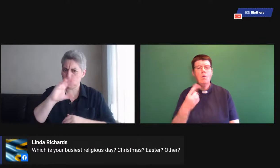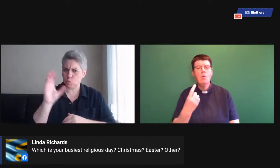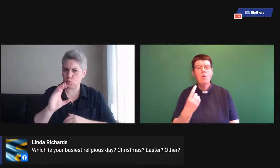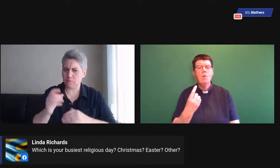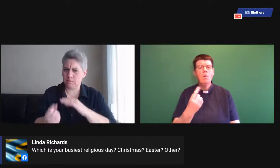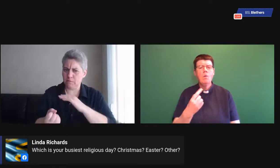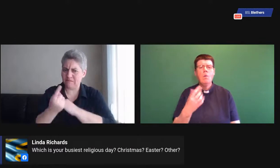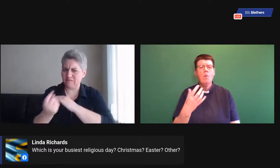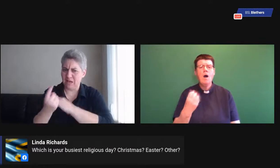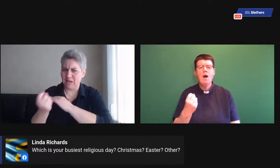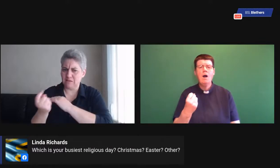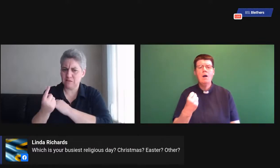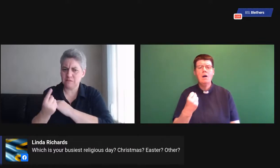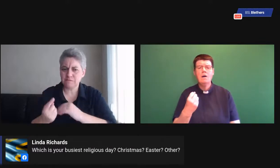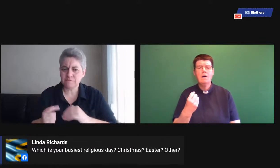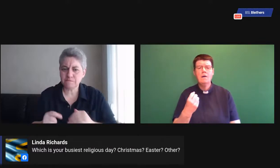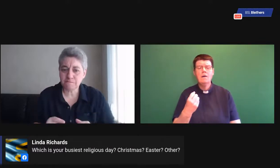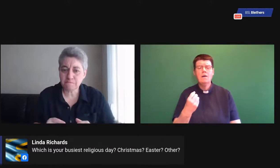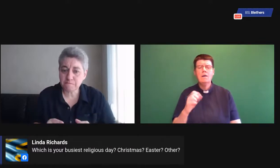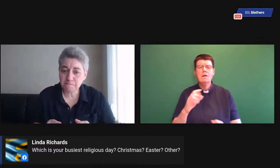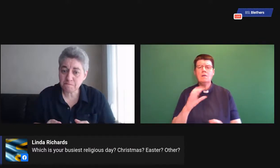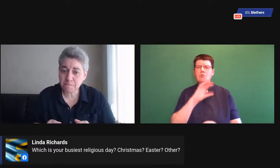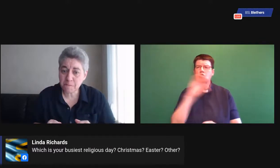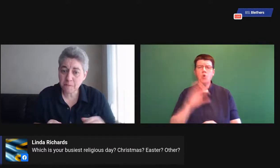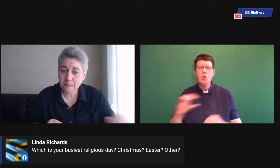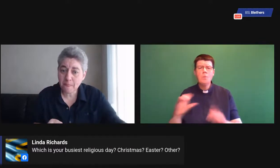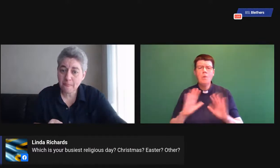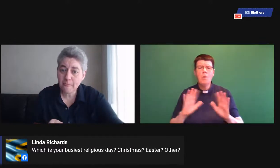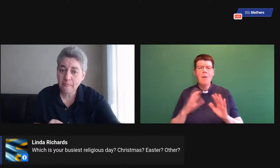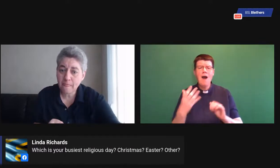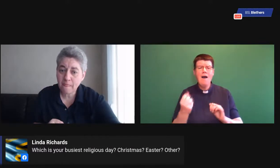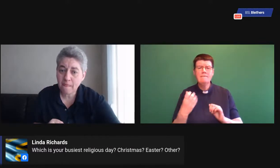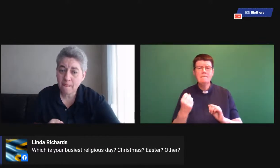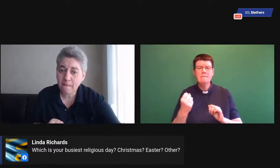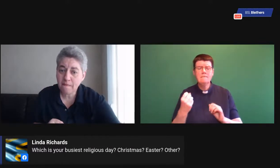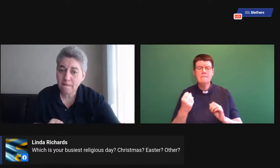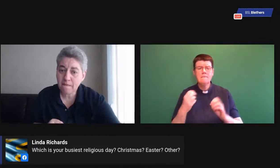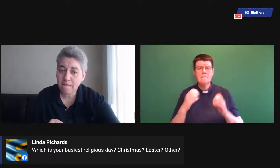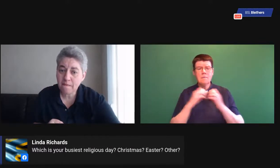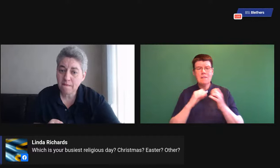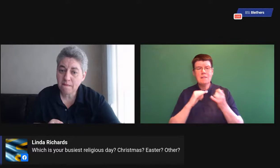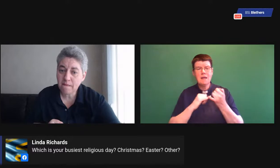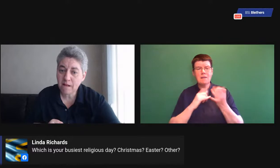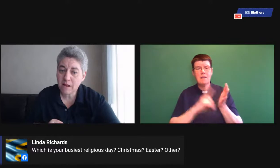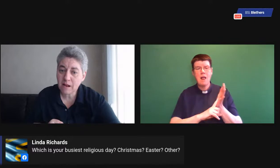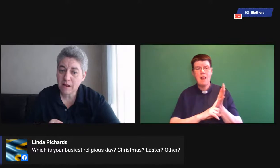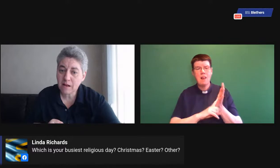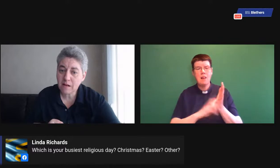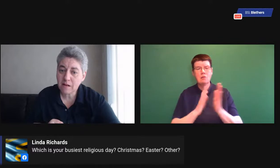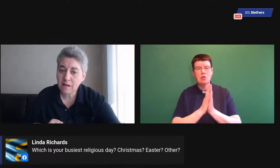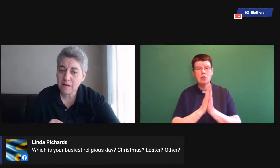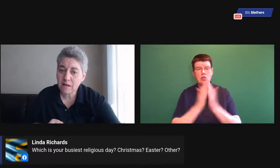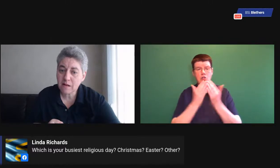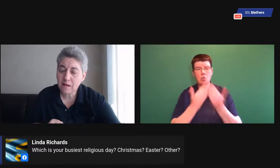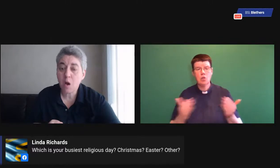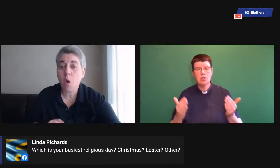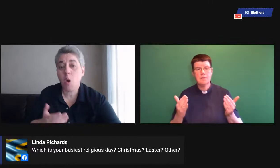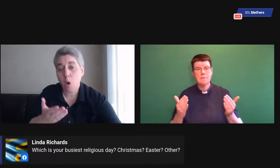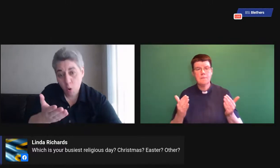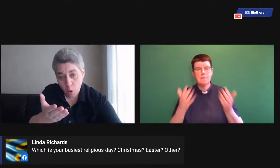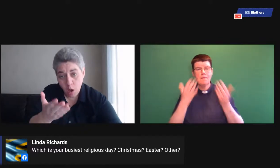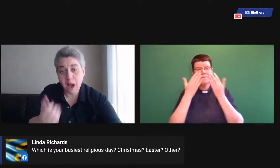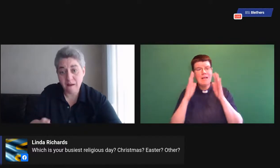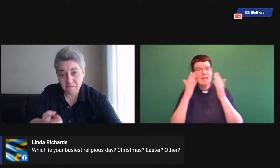diminishing, but I've noticed England has a lot of events and Zoom calls. I don't mean to say that we didn't have